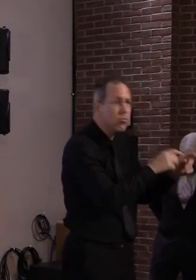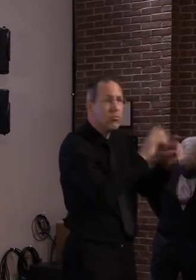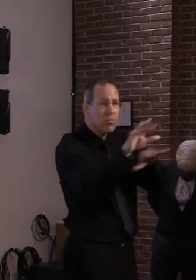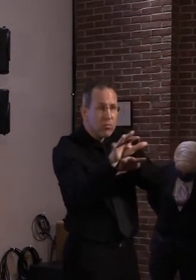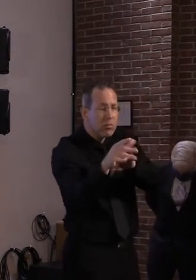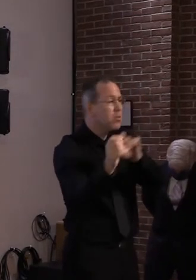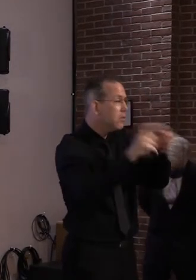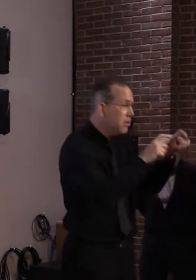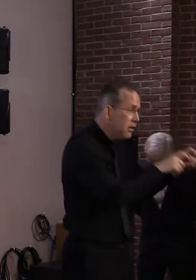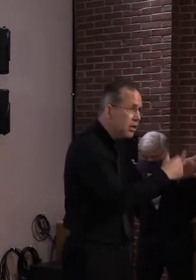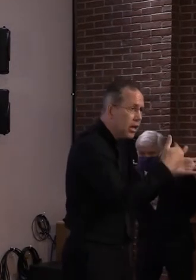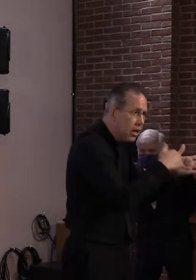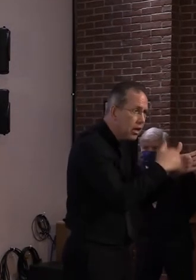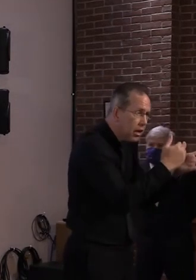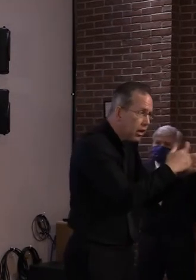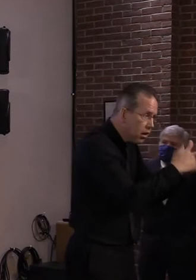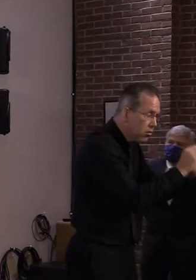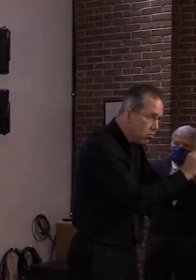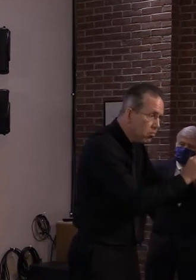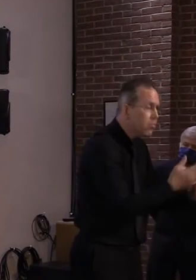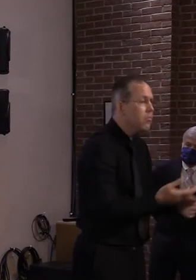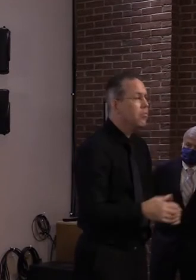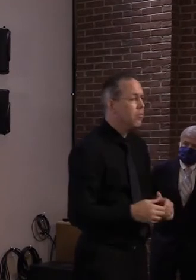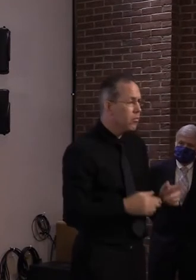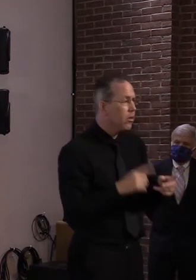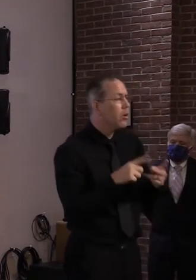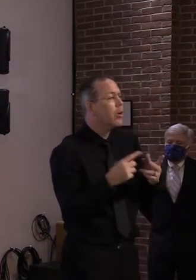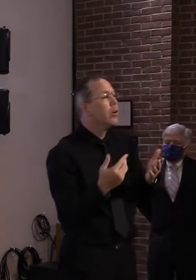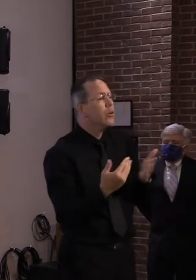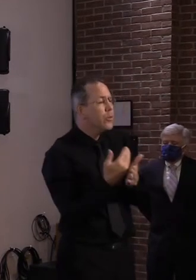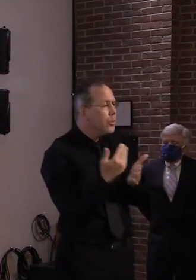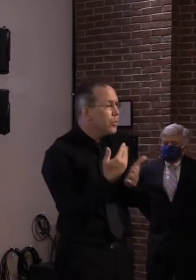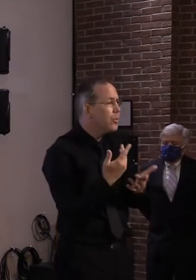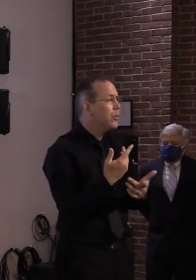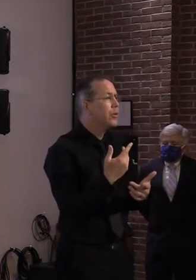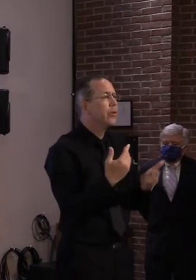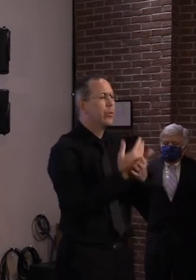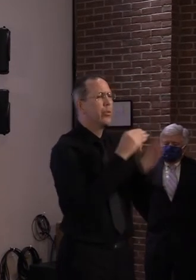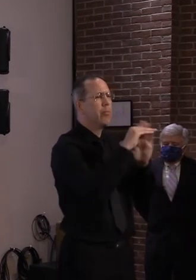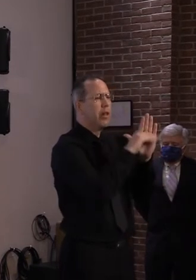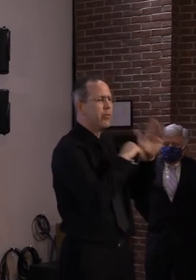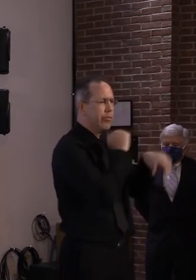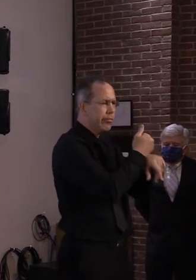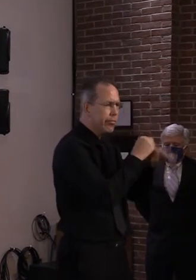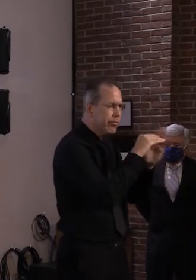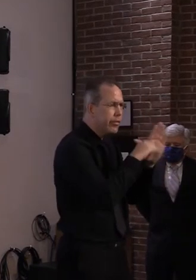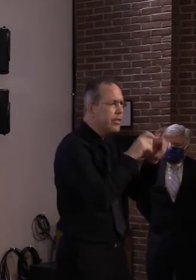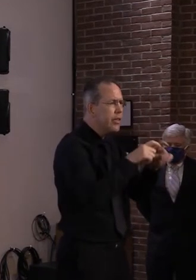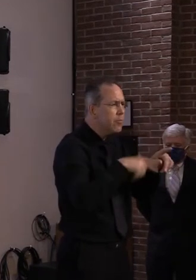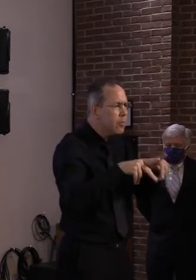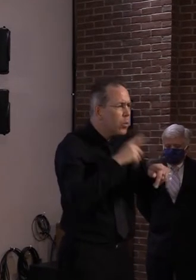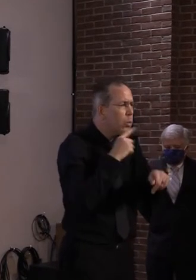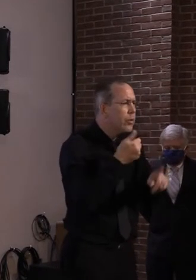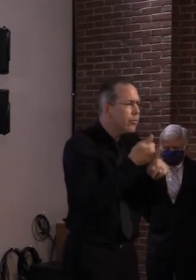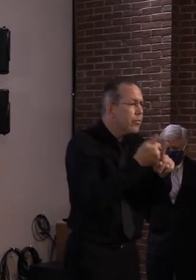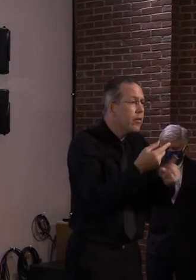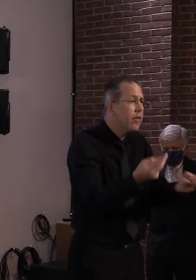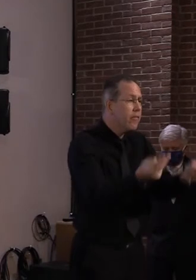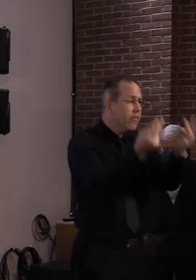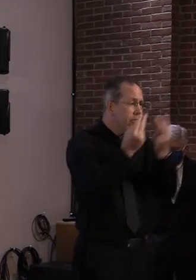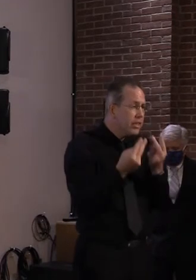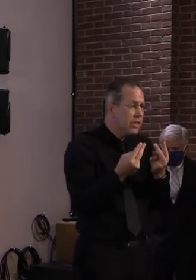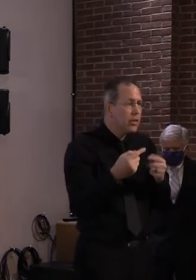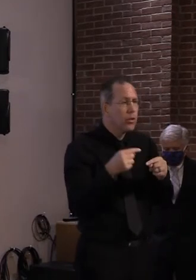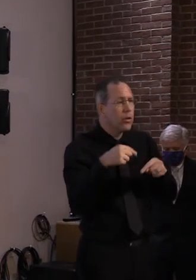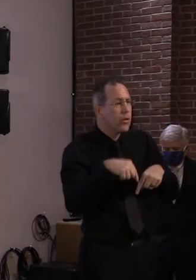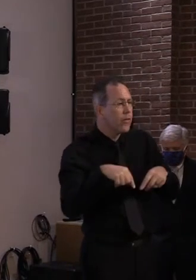facilities as part of the restart process to enable them to begin to think about ways that they might